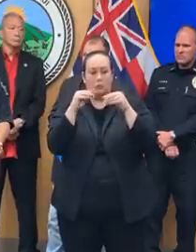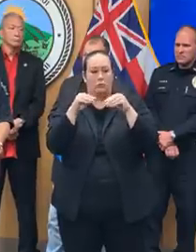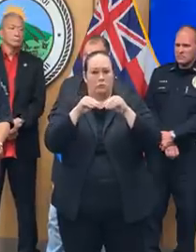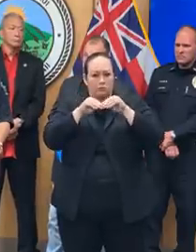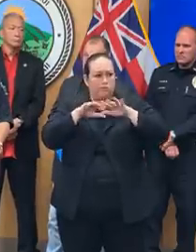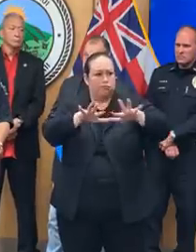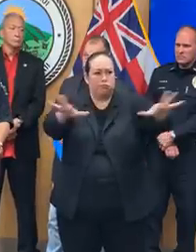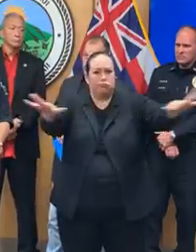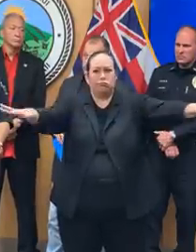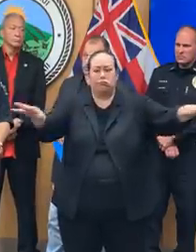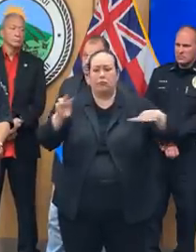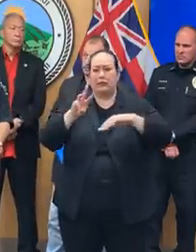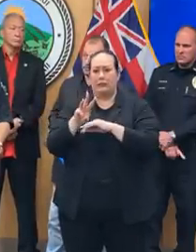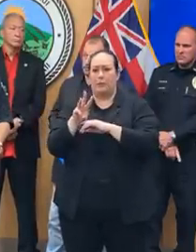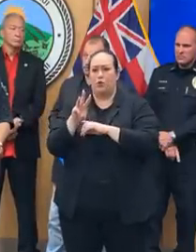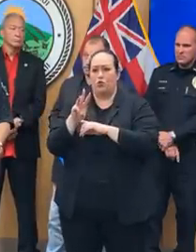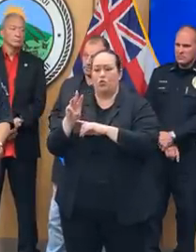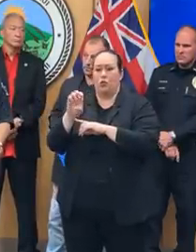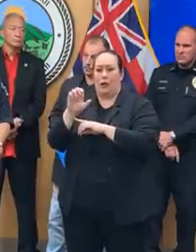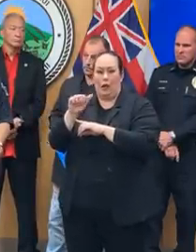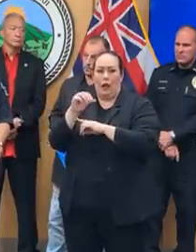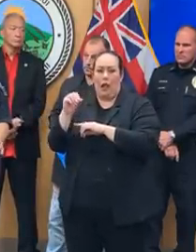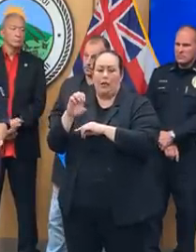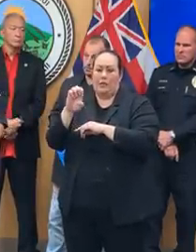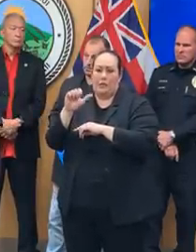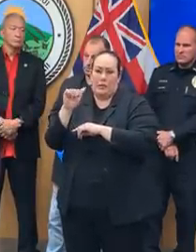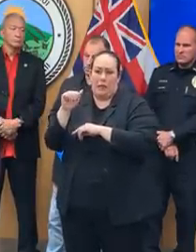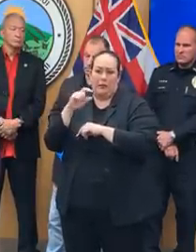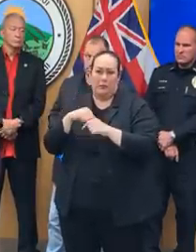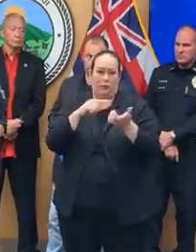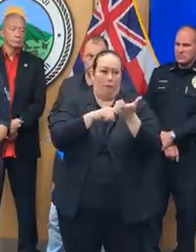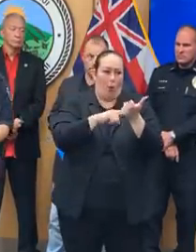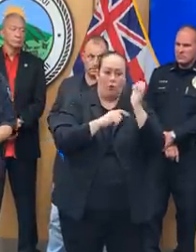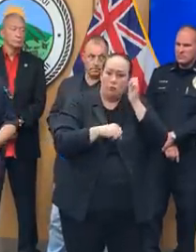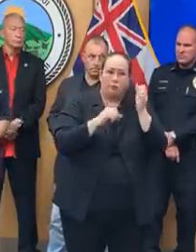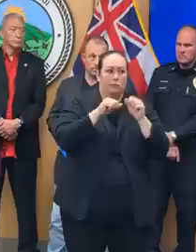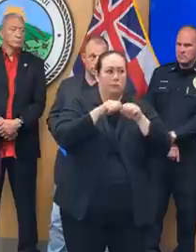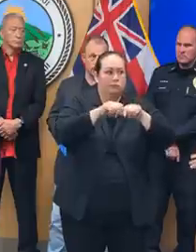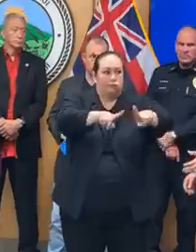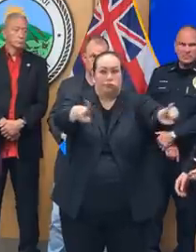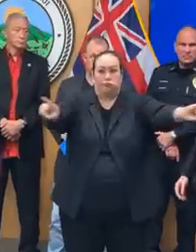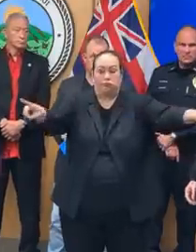through WEA and EAS, and that's the method we used.